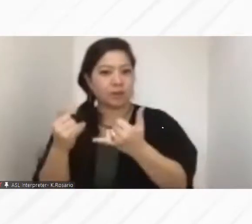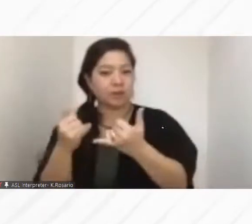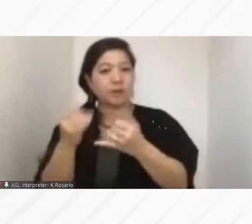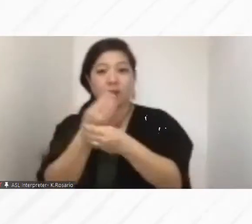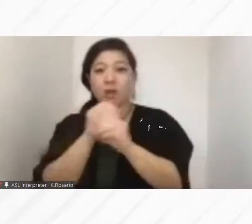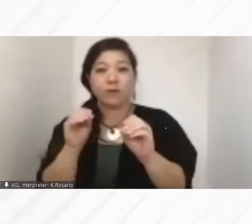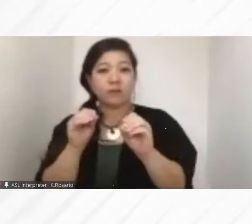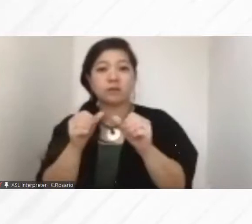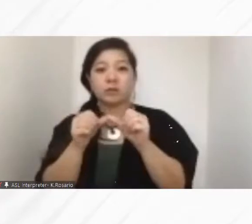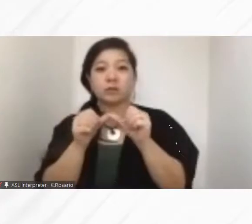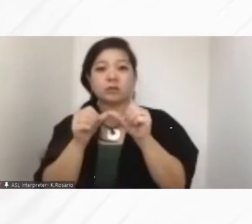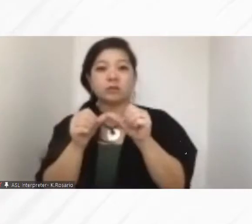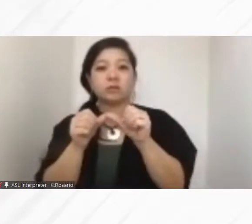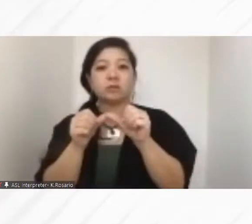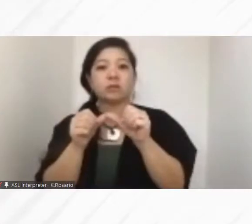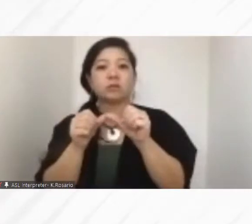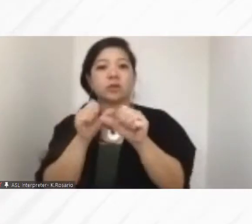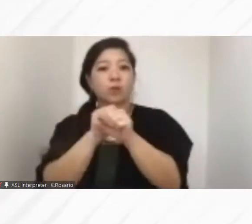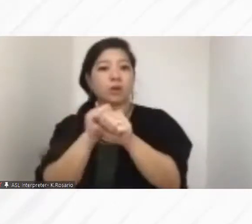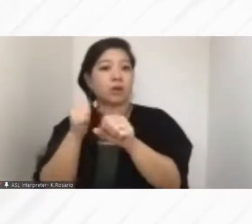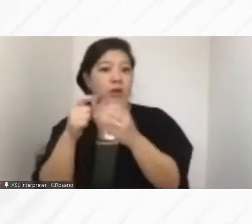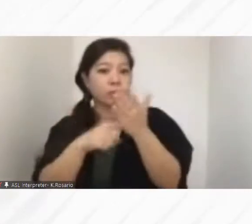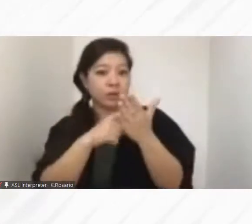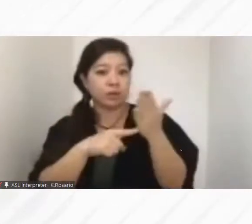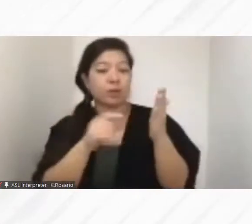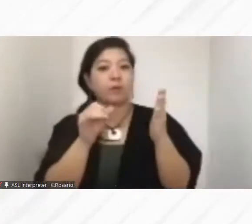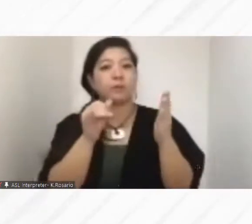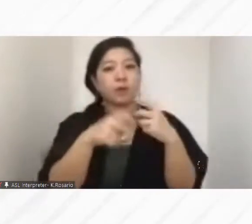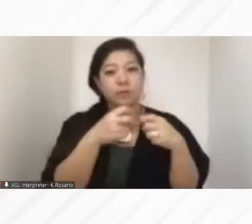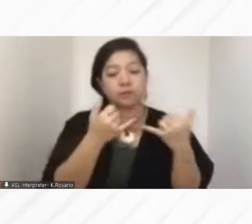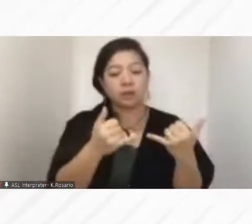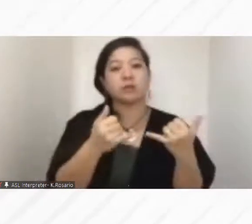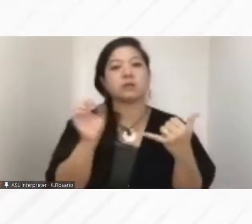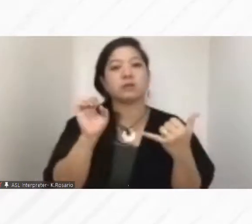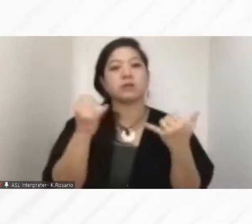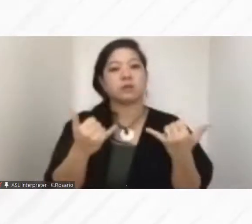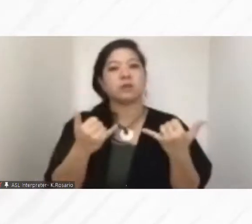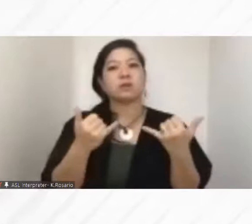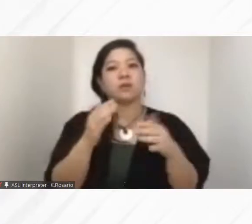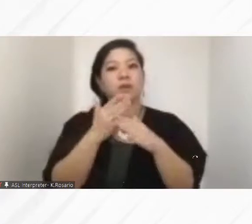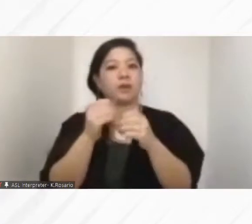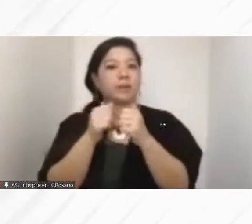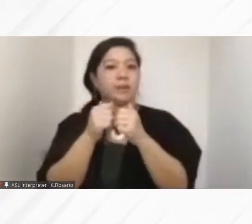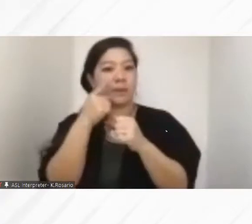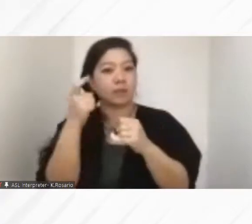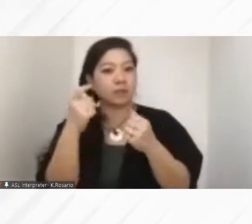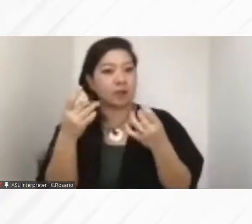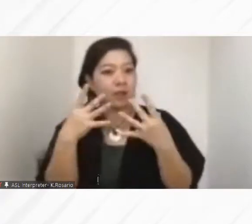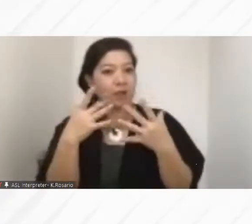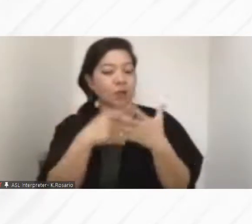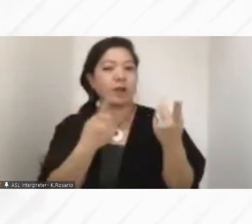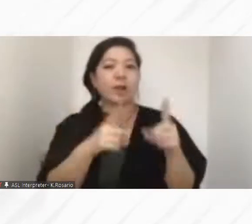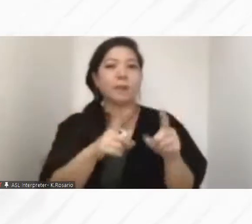is continuing its longstanding work on other critical issues that have added urgency and relevance now, in part because of the light they shine on the impact of the